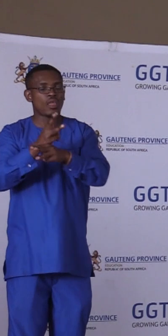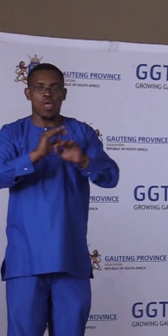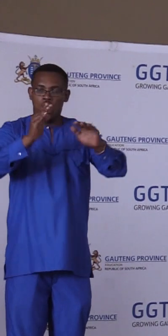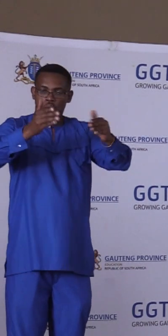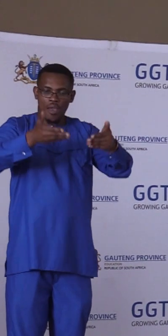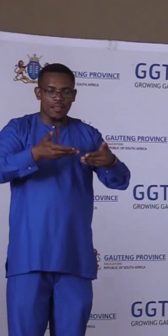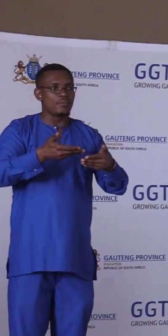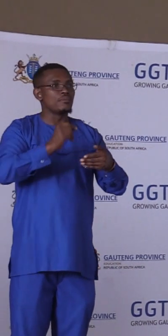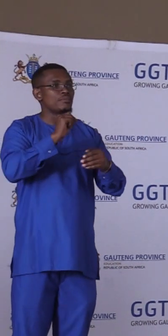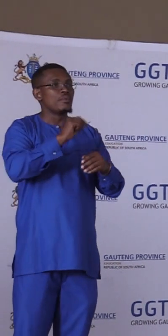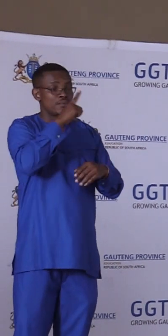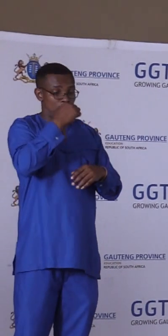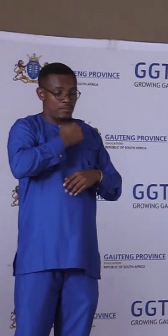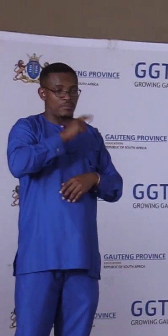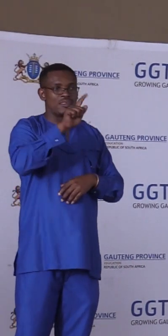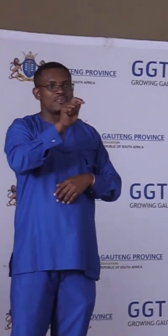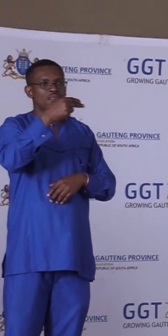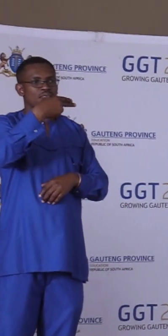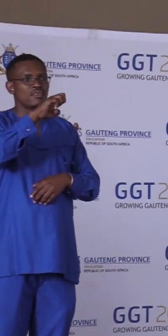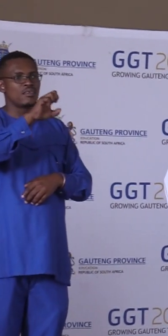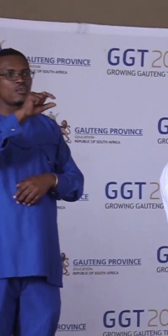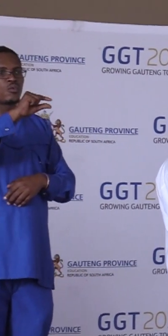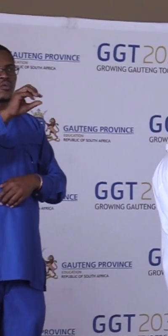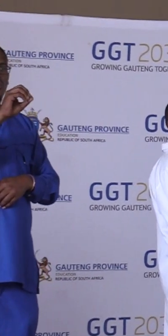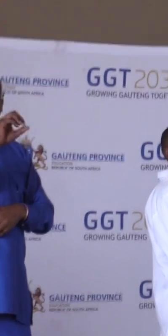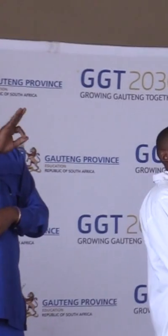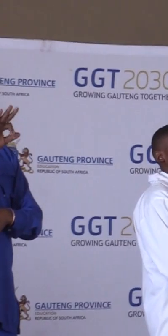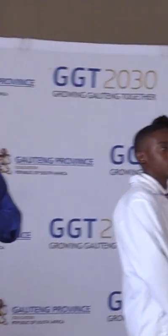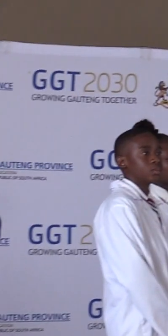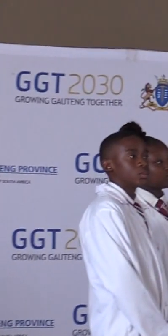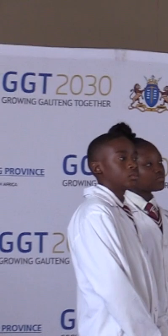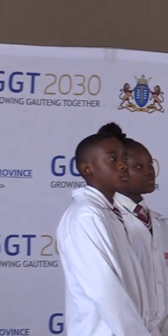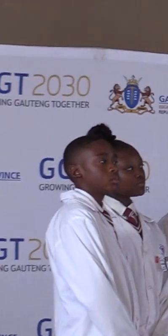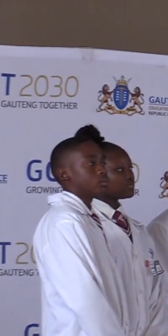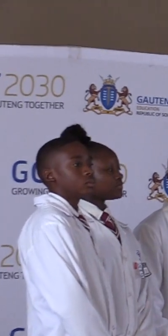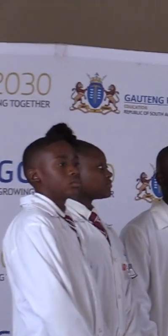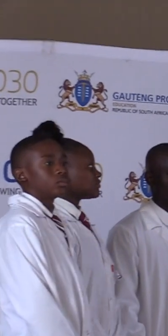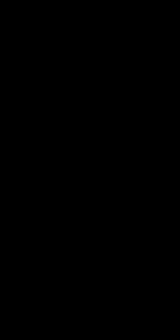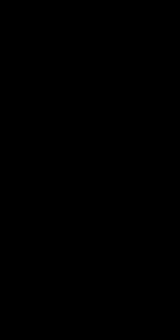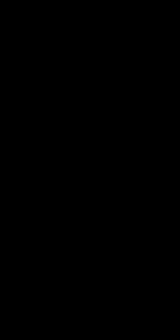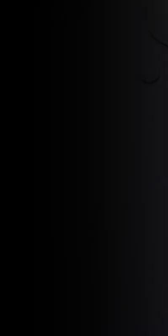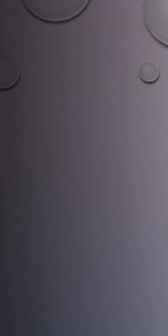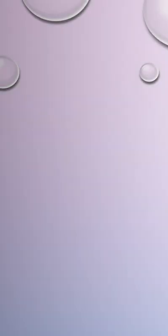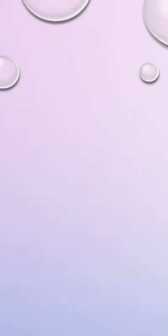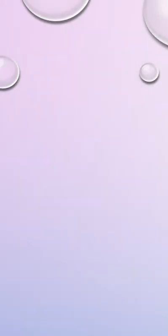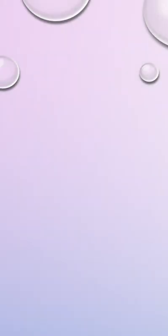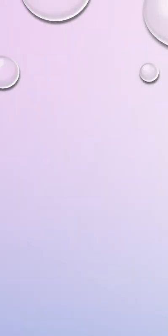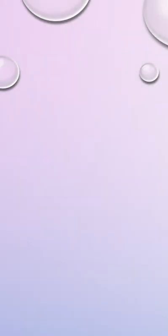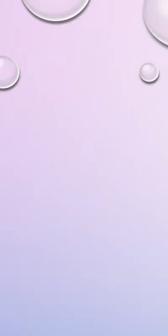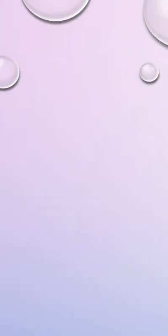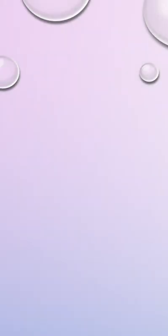welcome. My name is Tofata Masango, a proud learner of Mapenane Math, Science and ICT School of